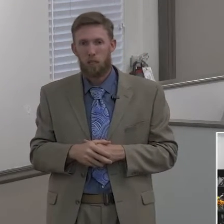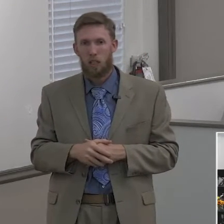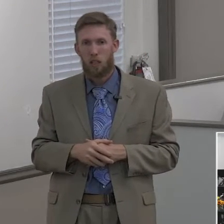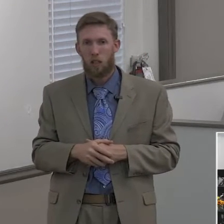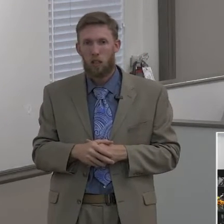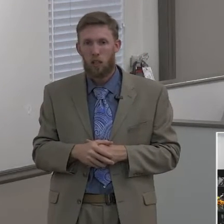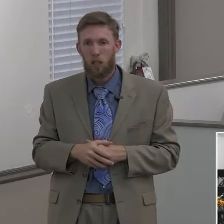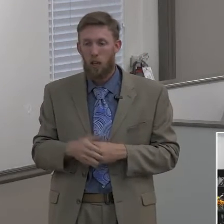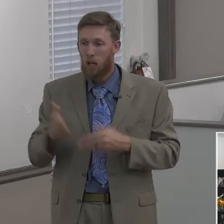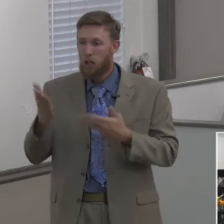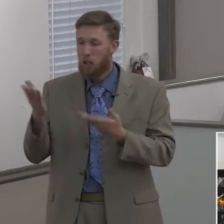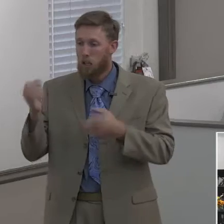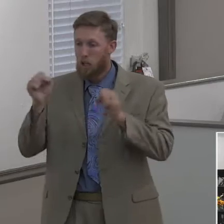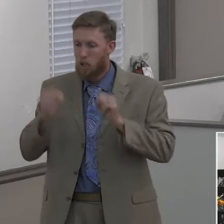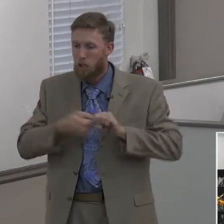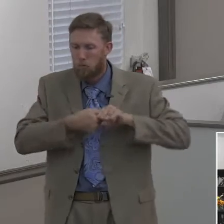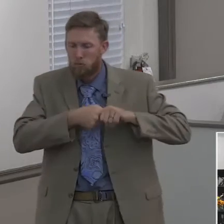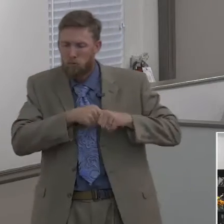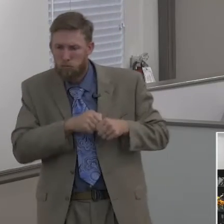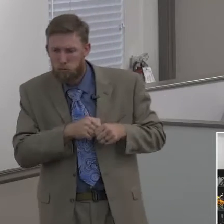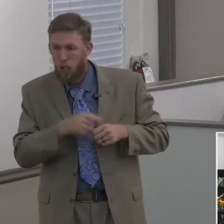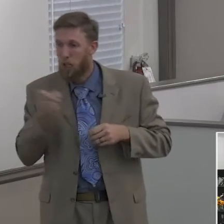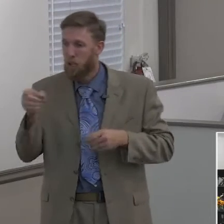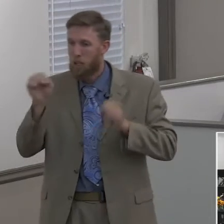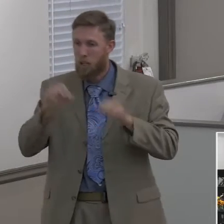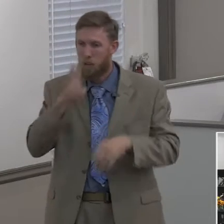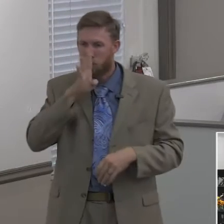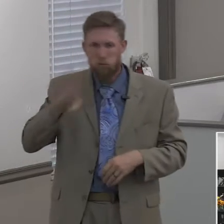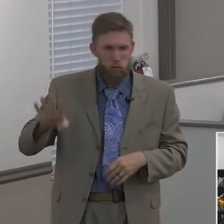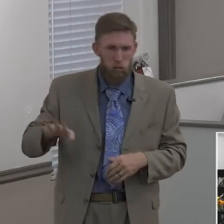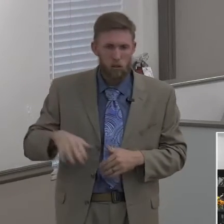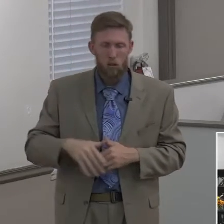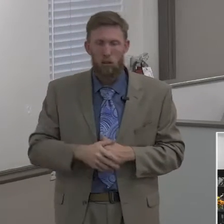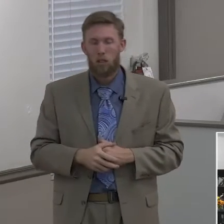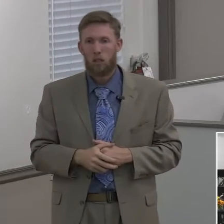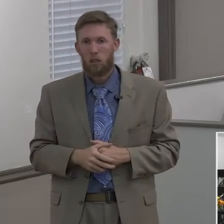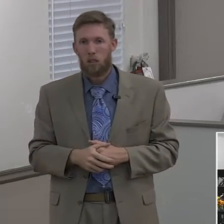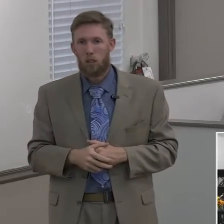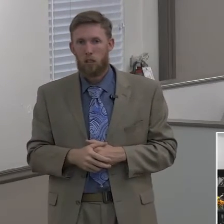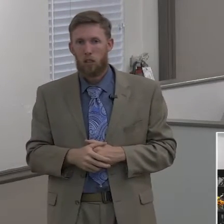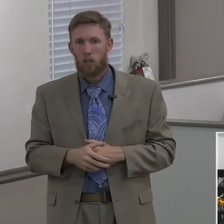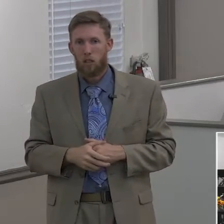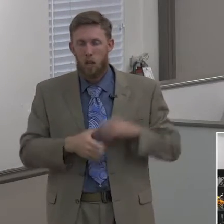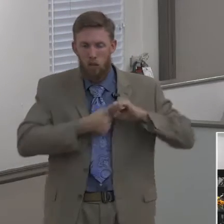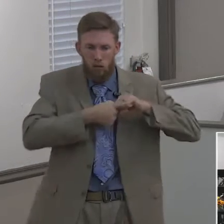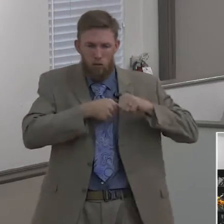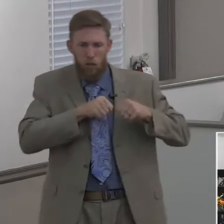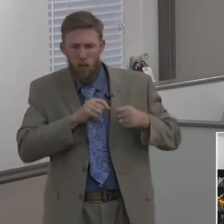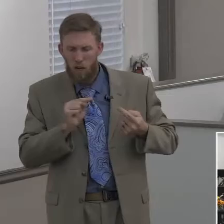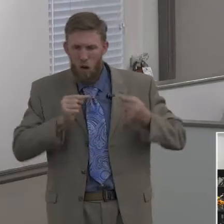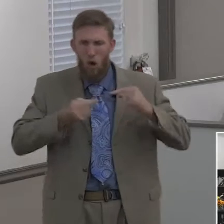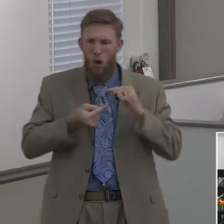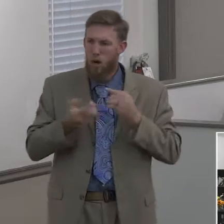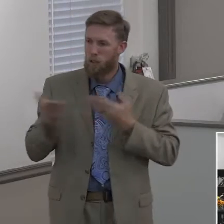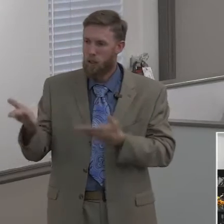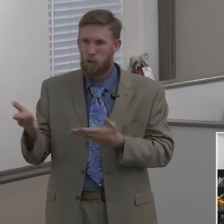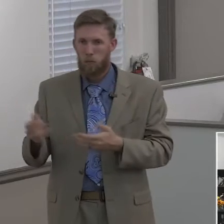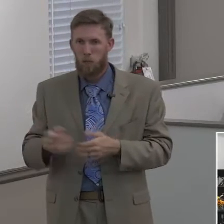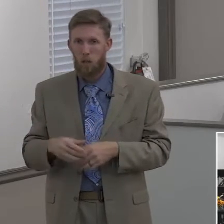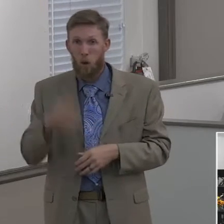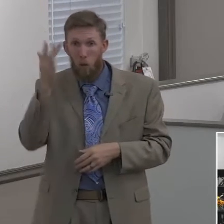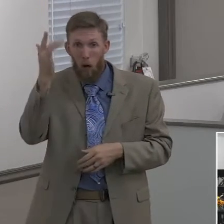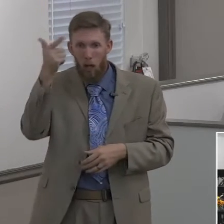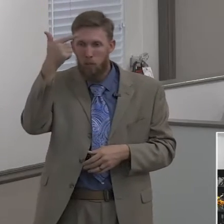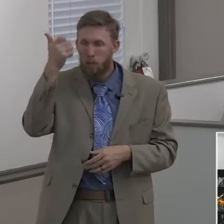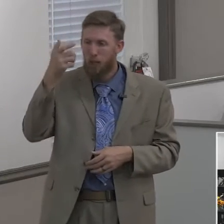You know, He can be grieved. He can be quenched. Grieved means He's hurt. You hurt Him because you